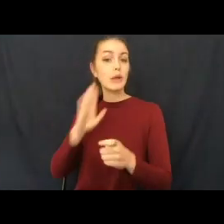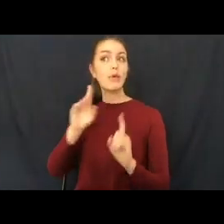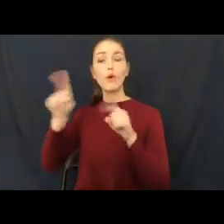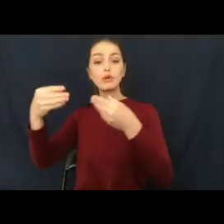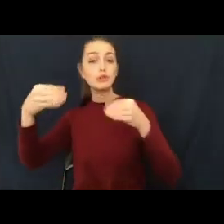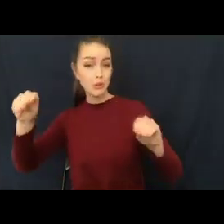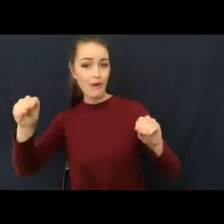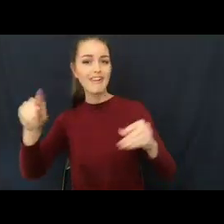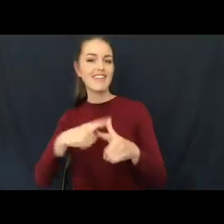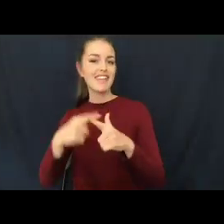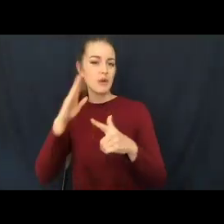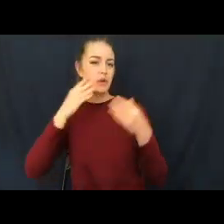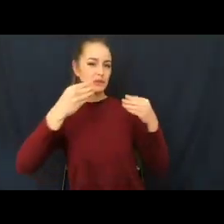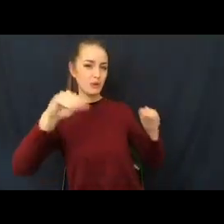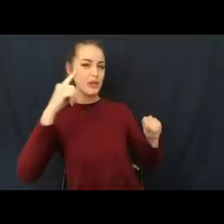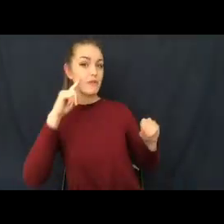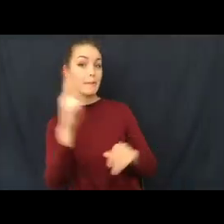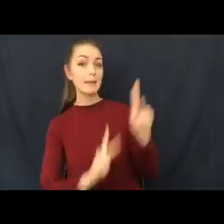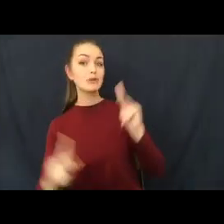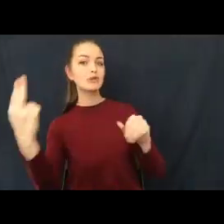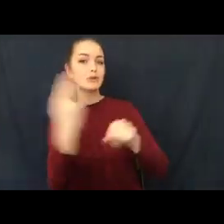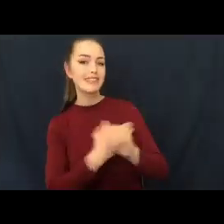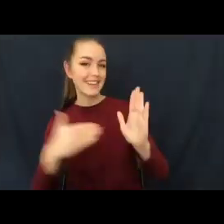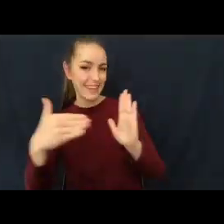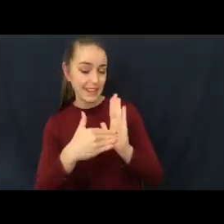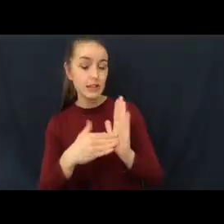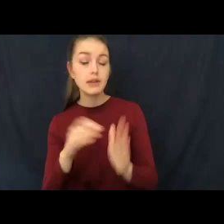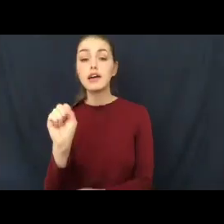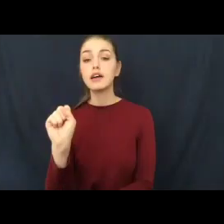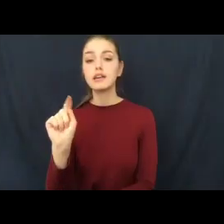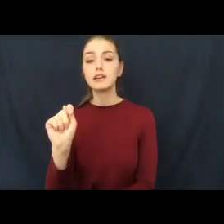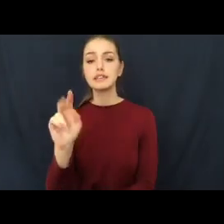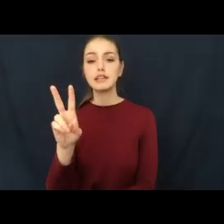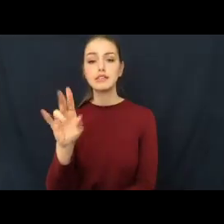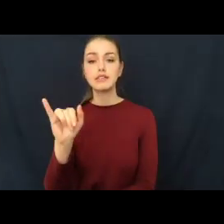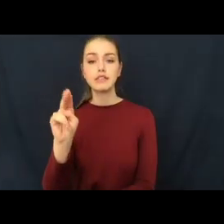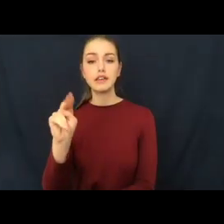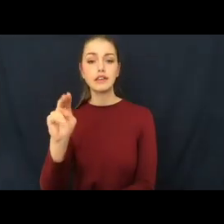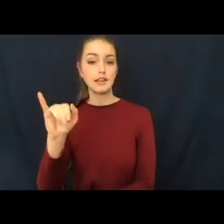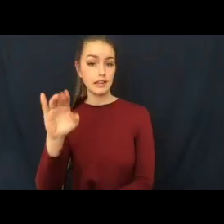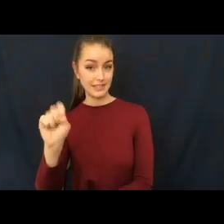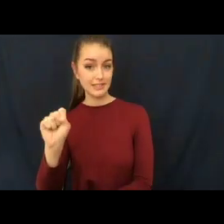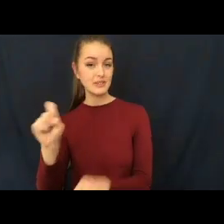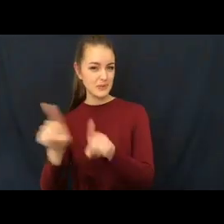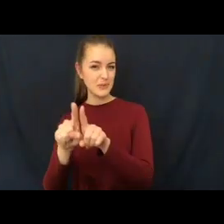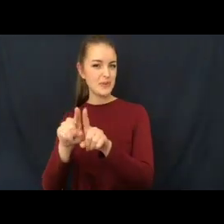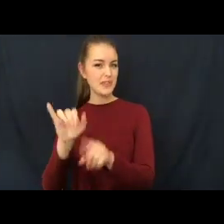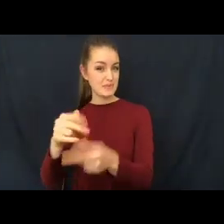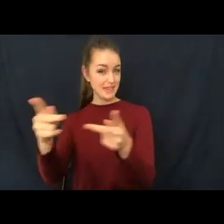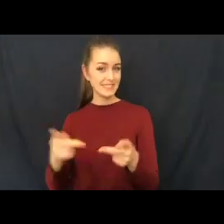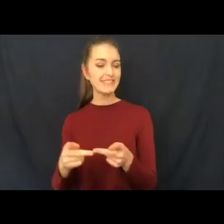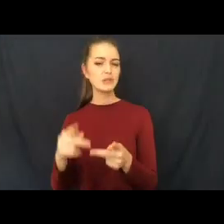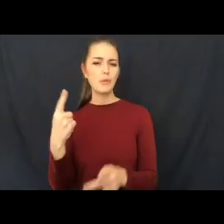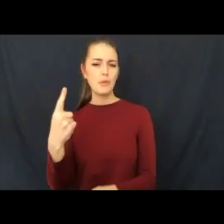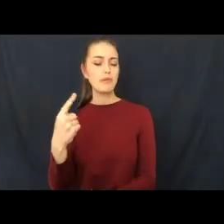be sold to be reused. St. Vinny's also is